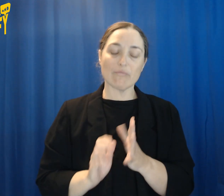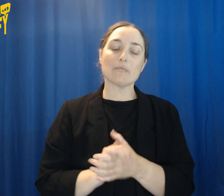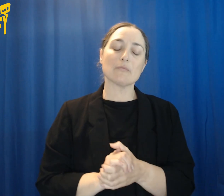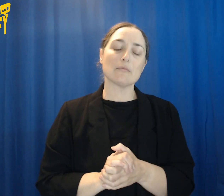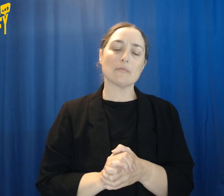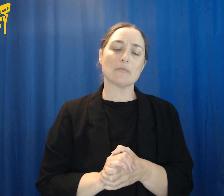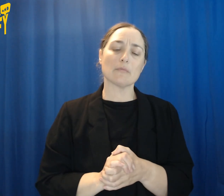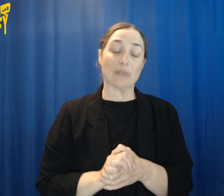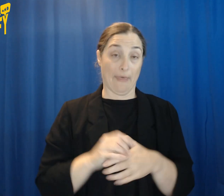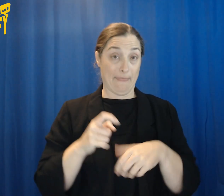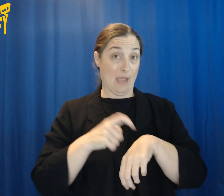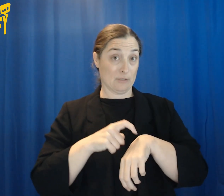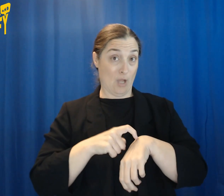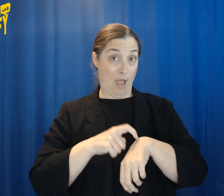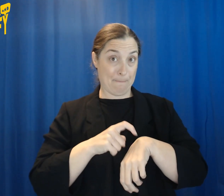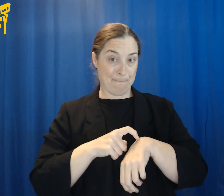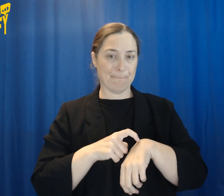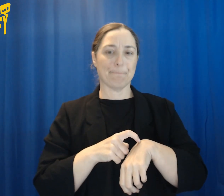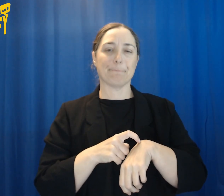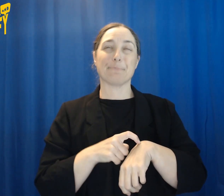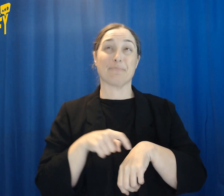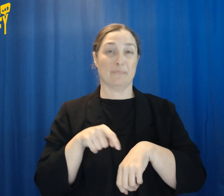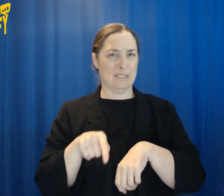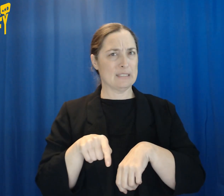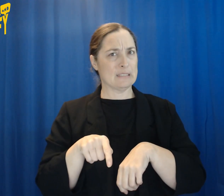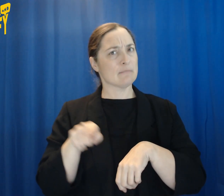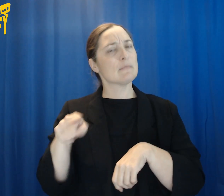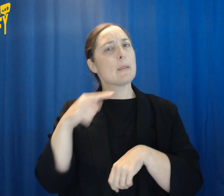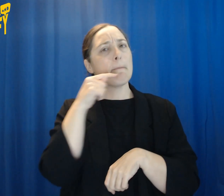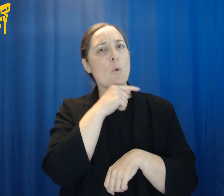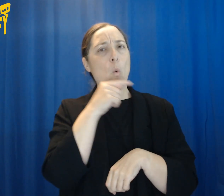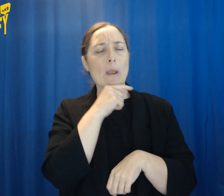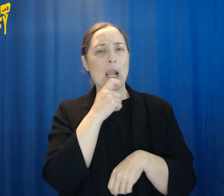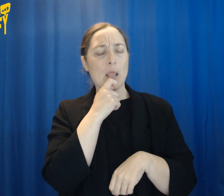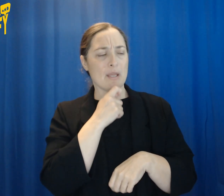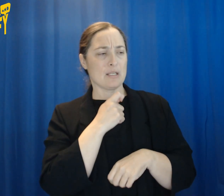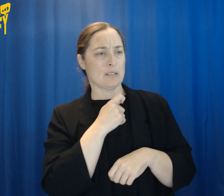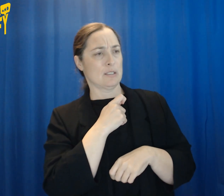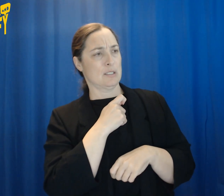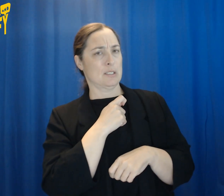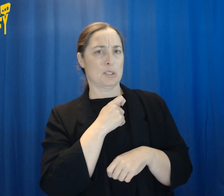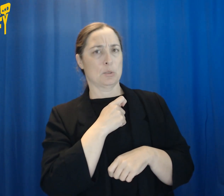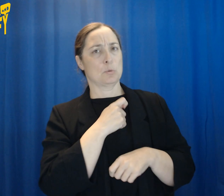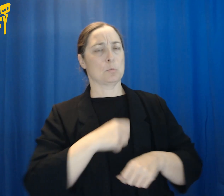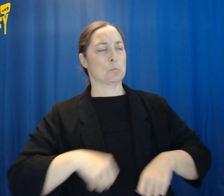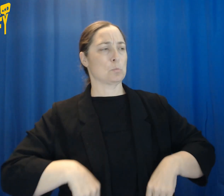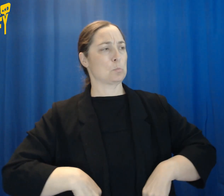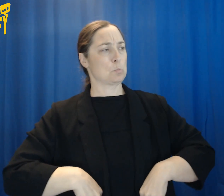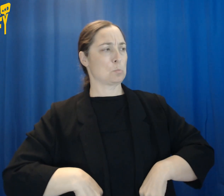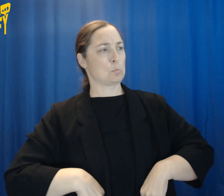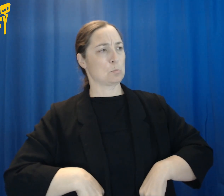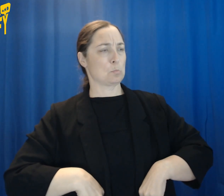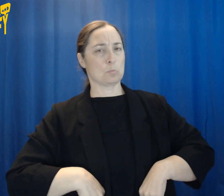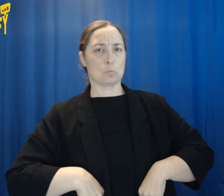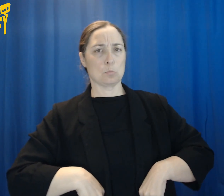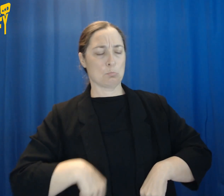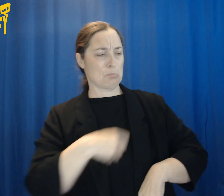At the time, this was troubling to the boy that I loved because when you do things on your own to someone